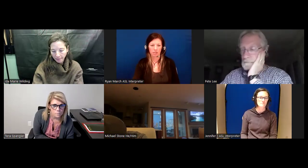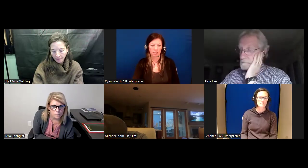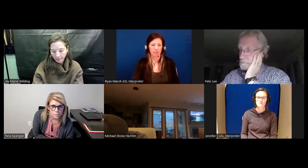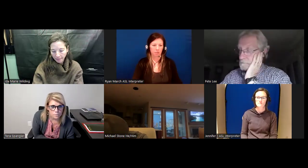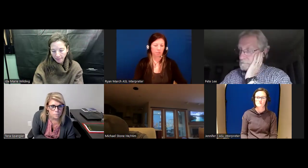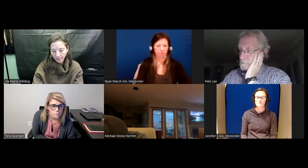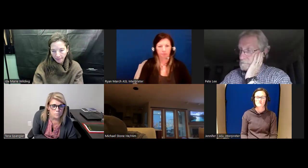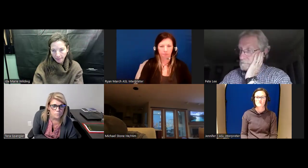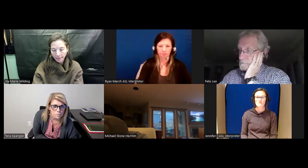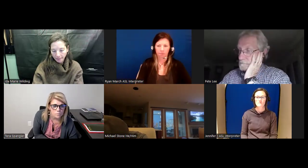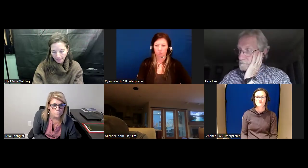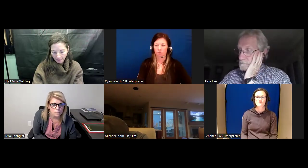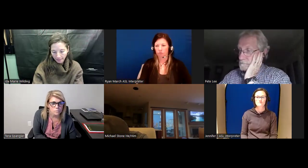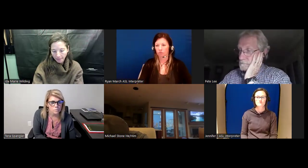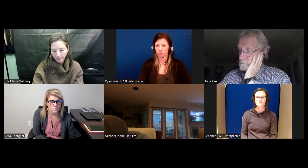items.